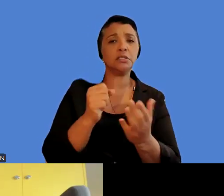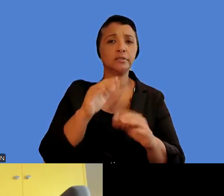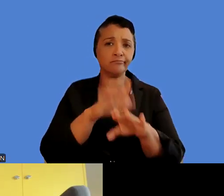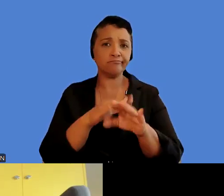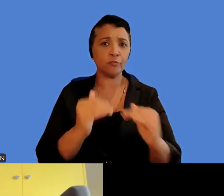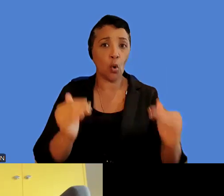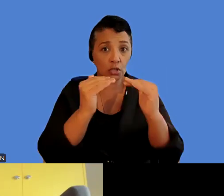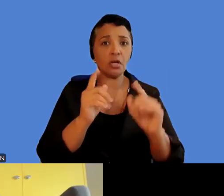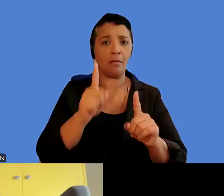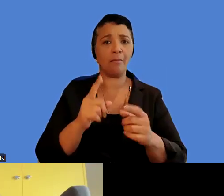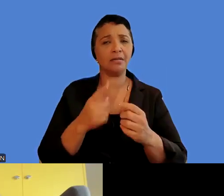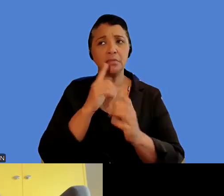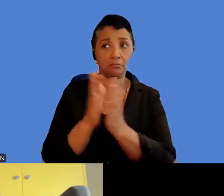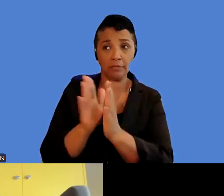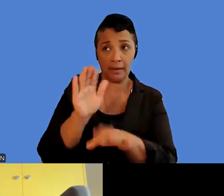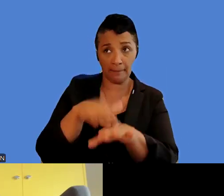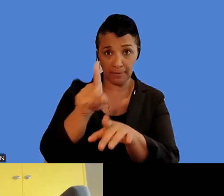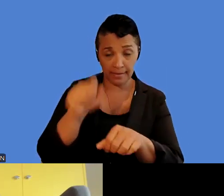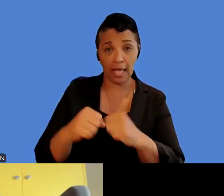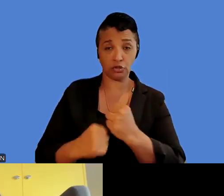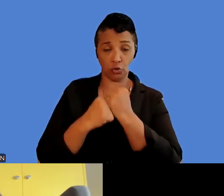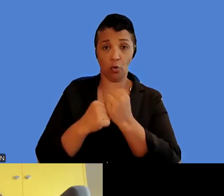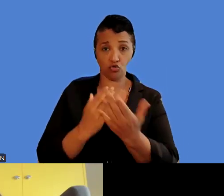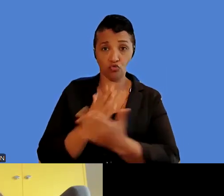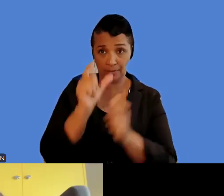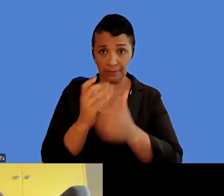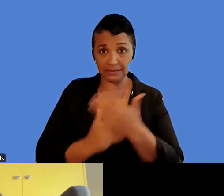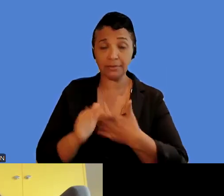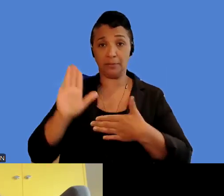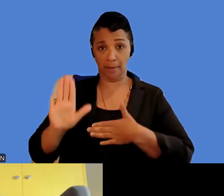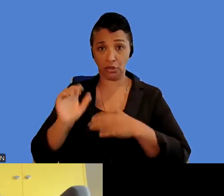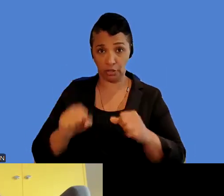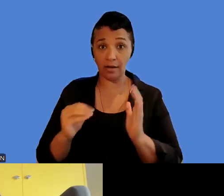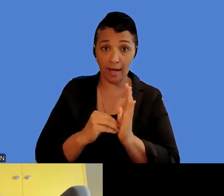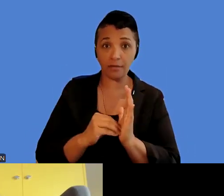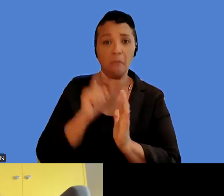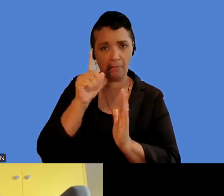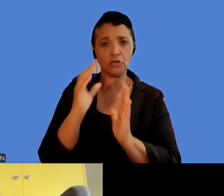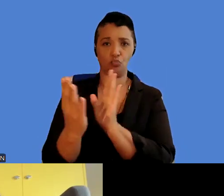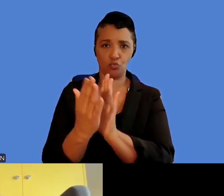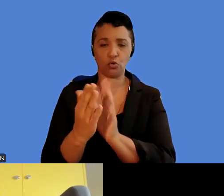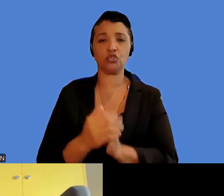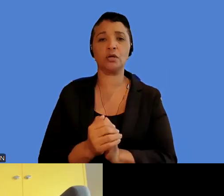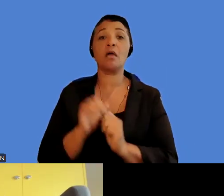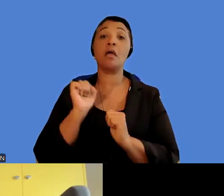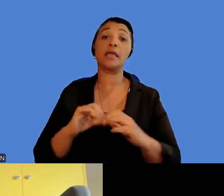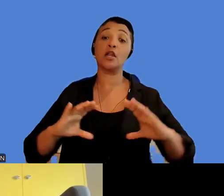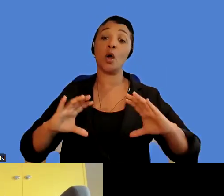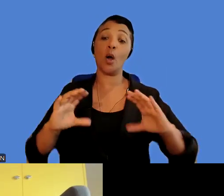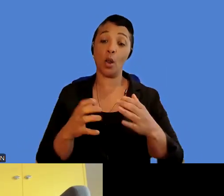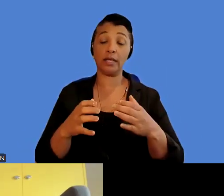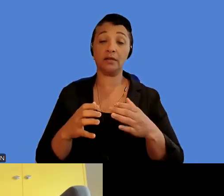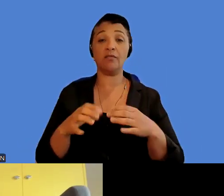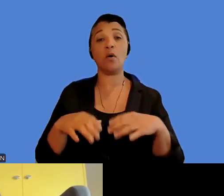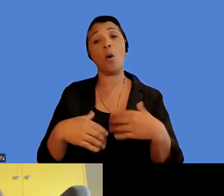promote the rights of Indigenous people with disabilities. This can be done collectively or